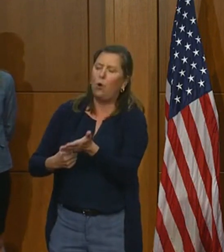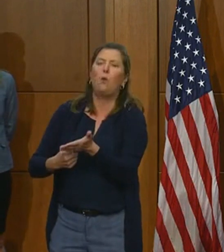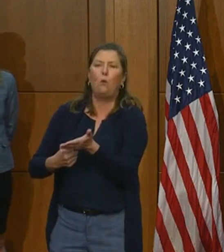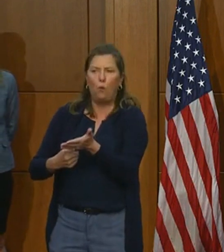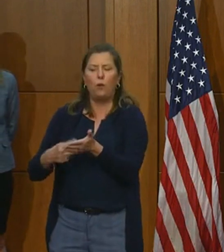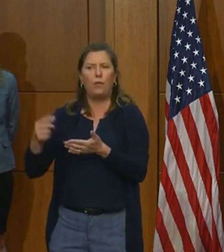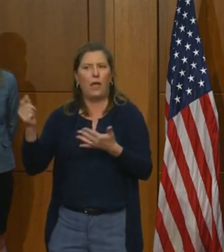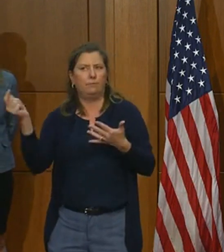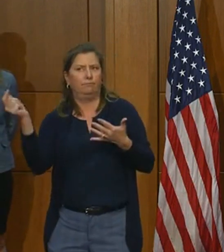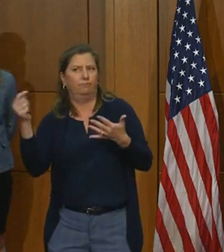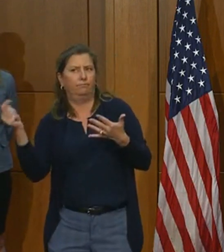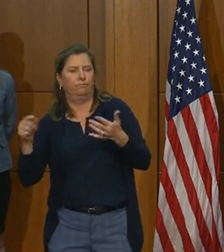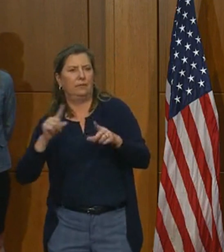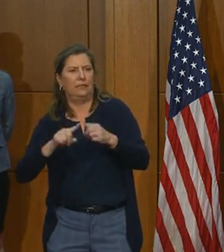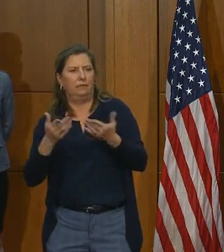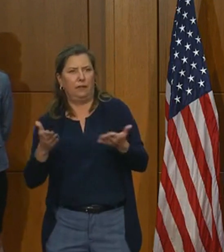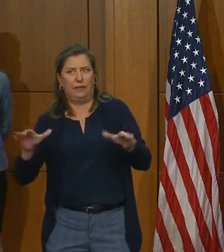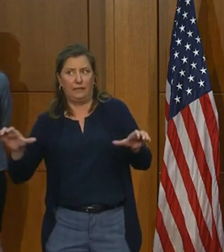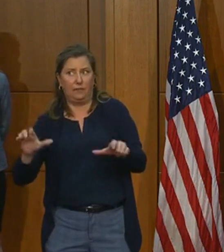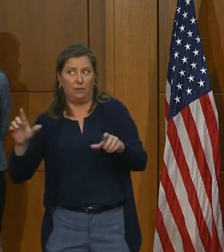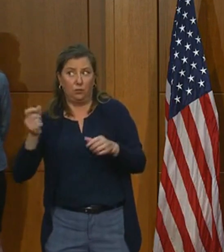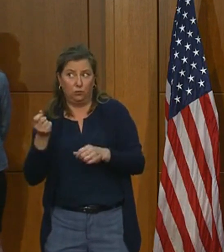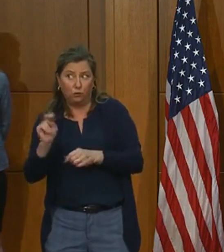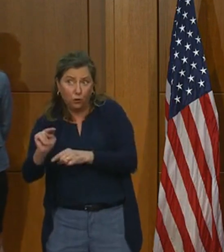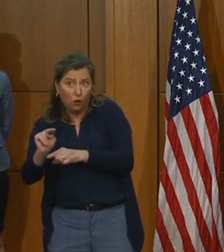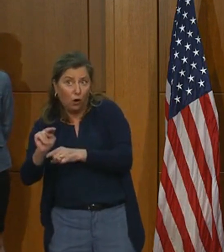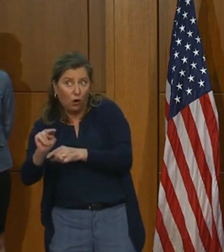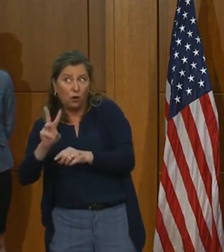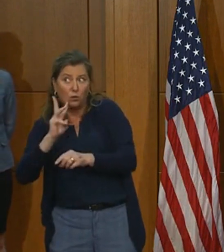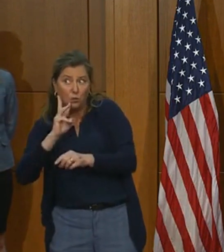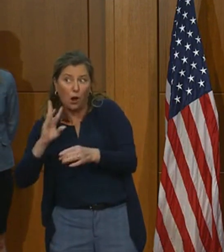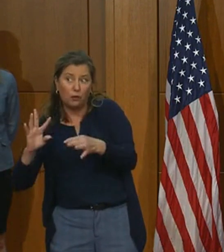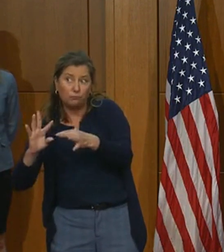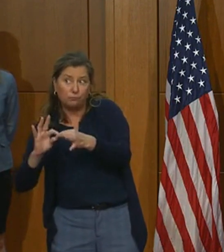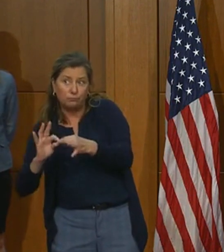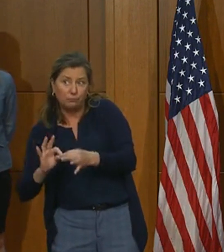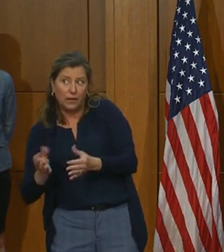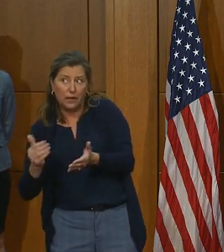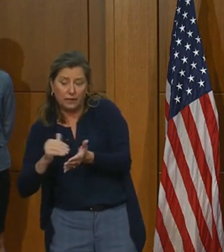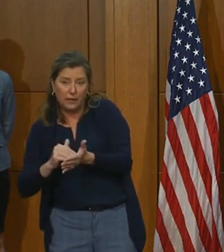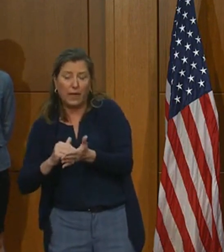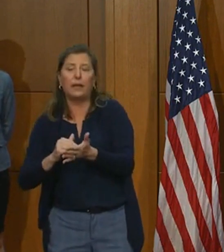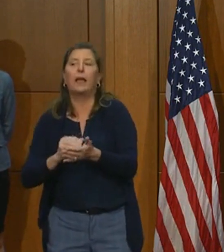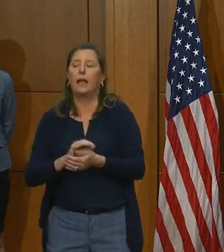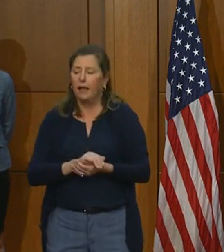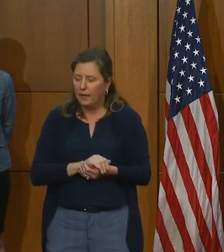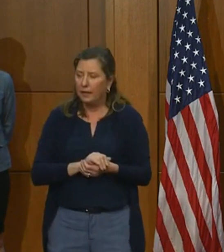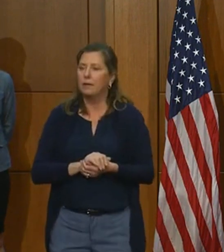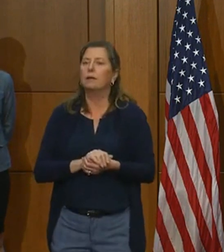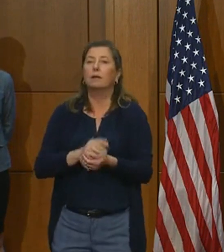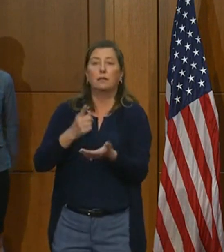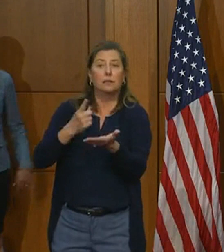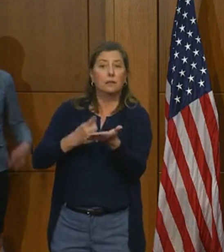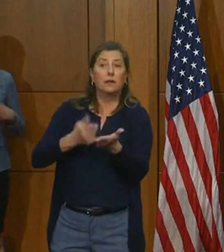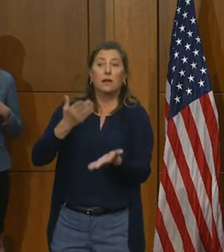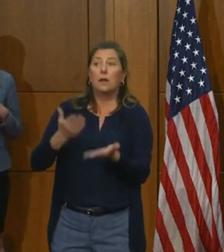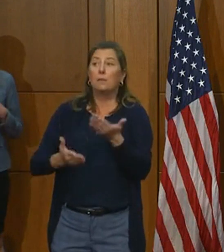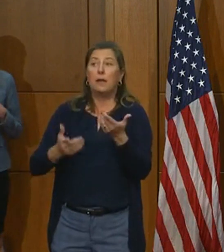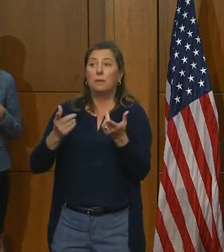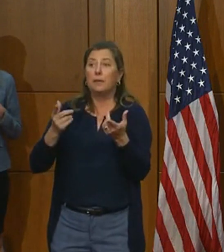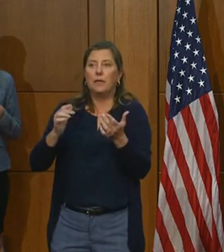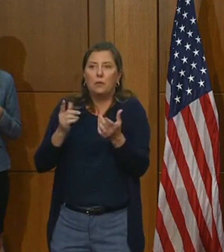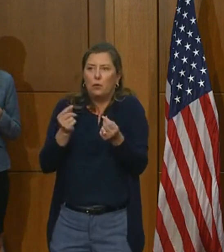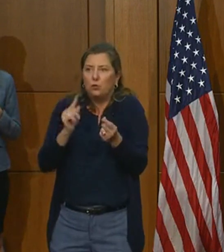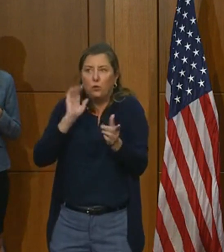outlined a number of steps they had taken to turn on water connections. We talked about a possible path